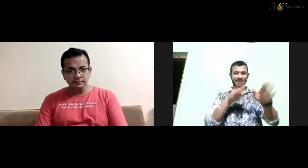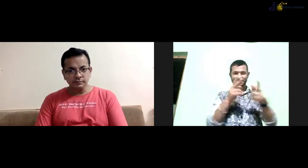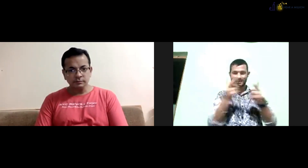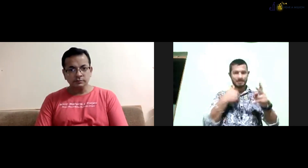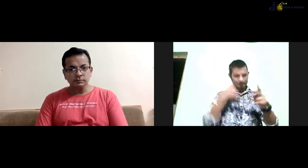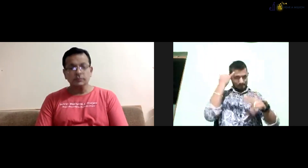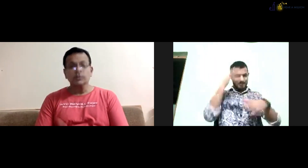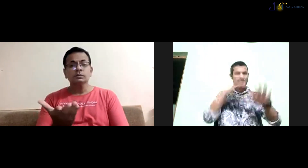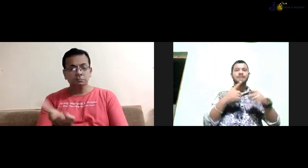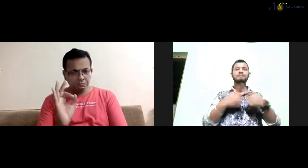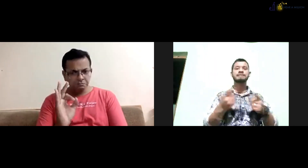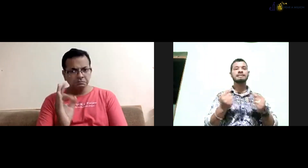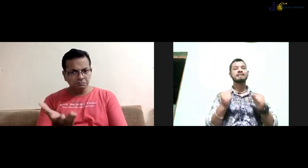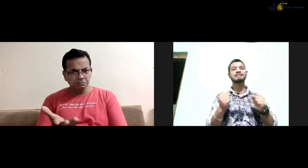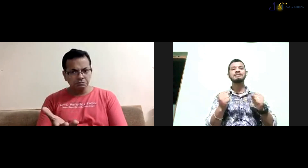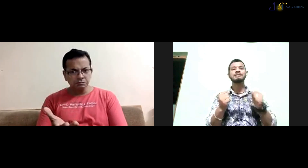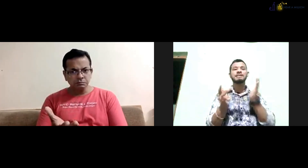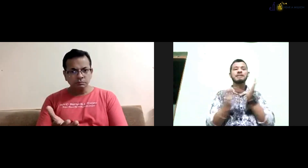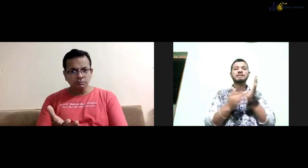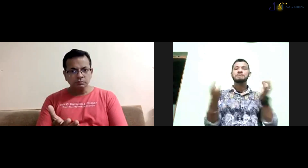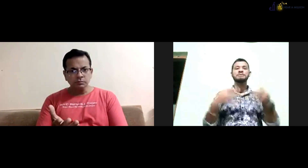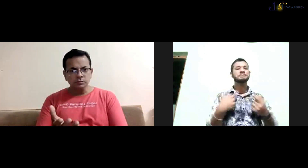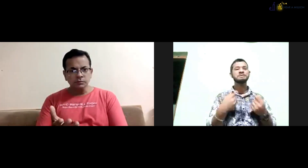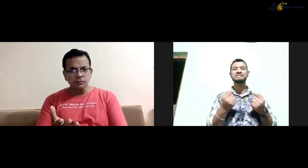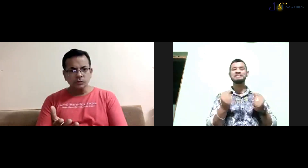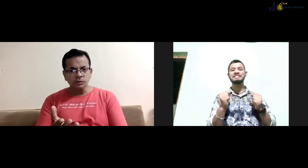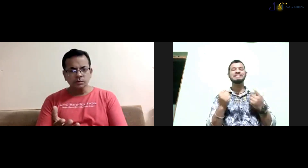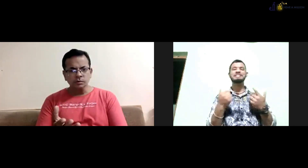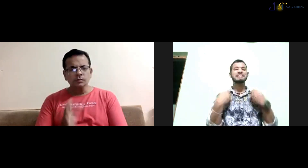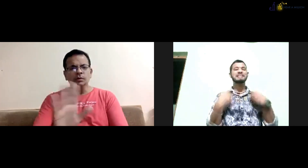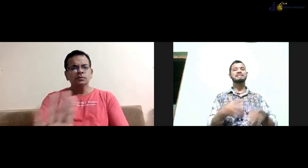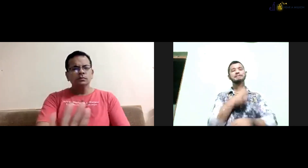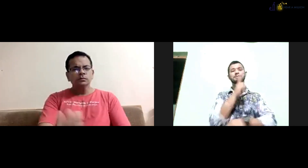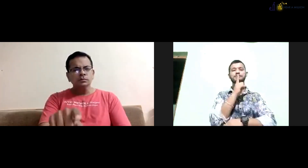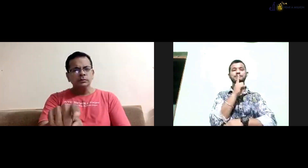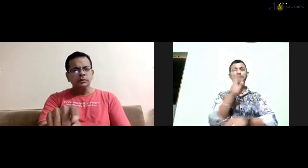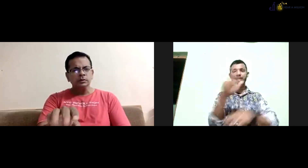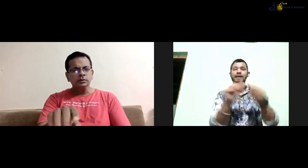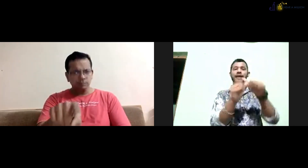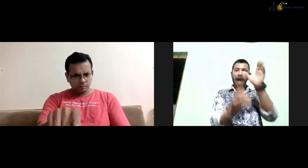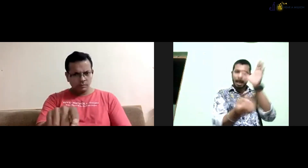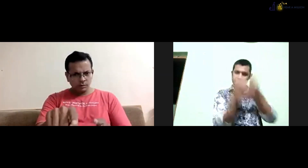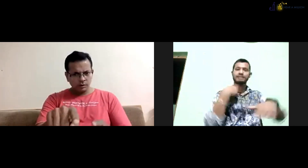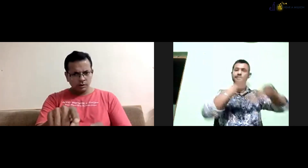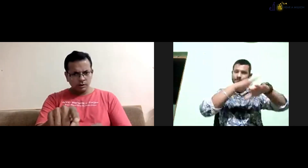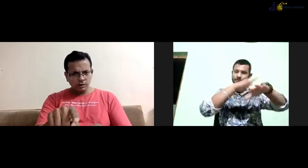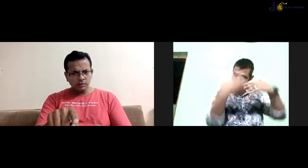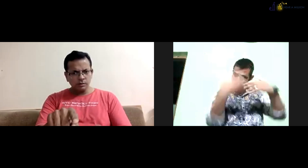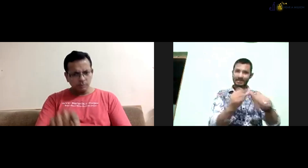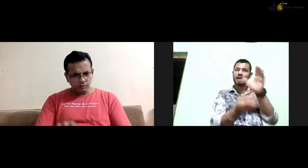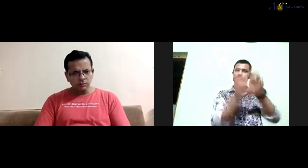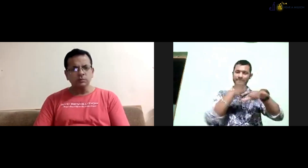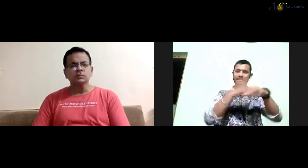can do some embroidery work at home. I was planning for that, but still I don't have any technological things.